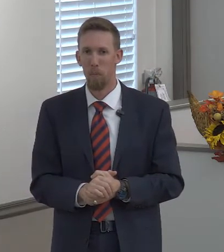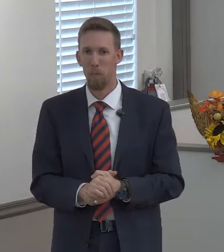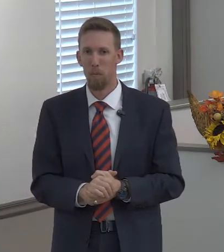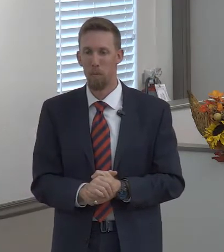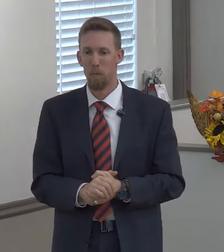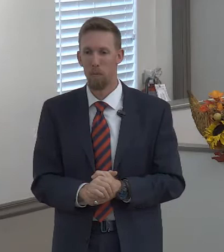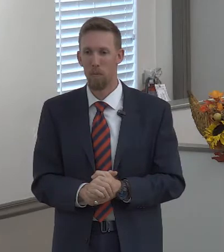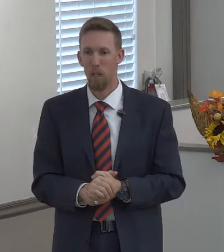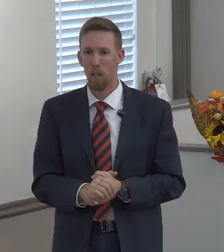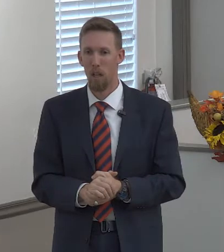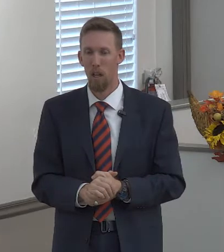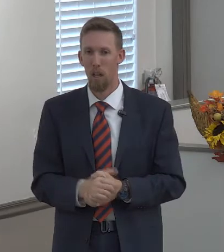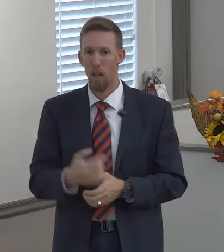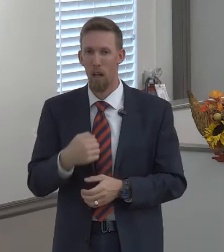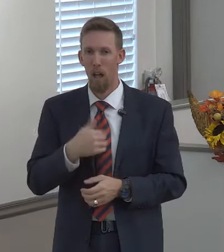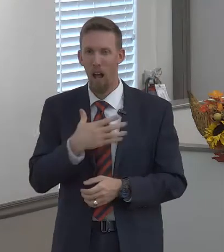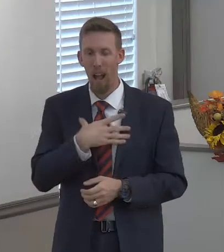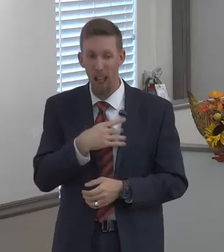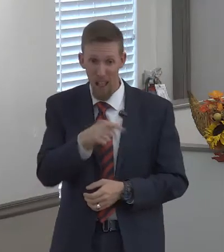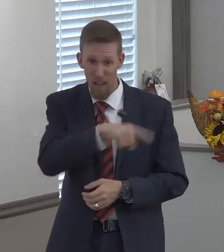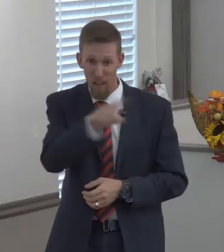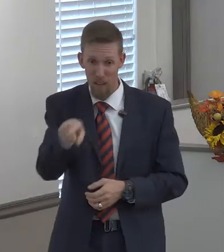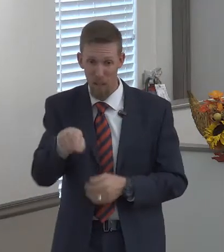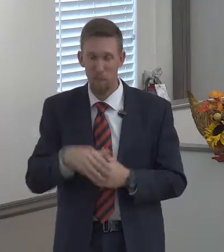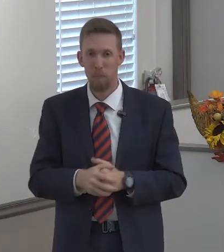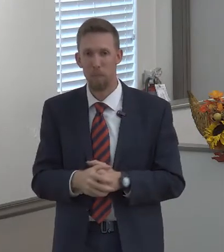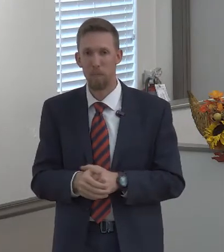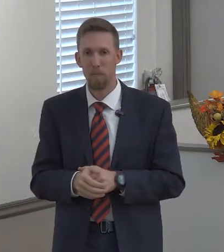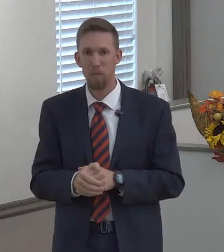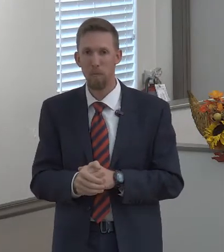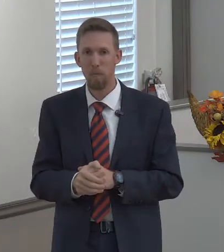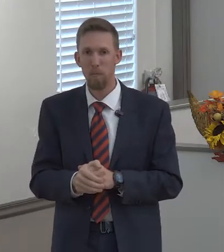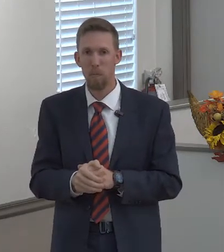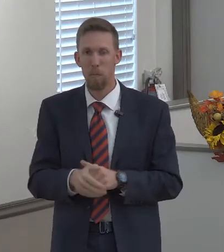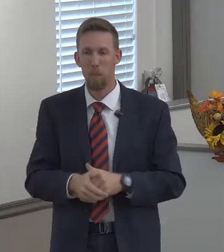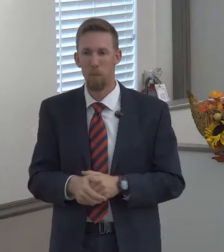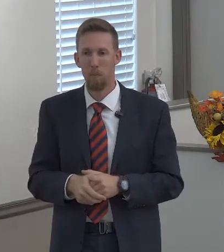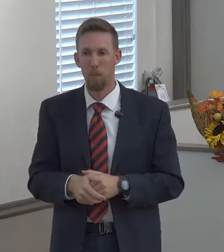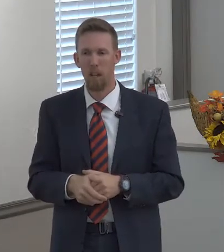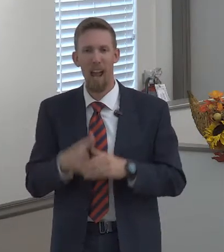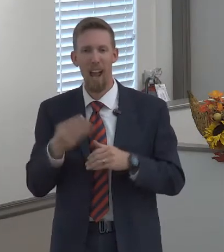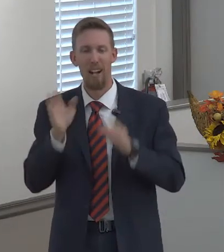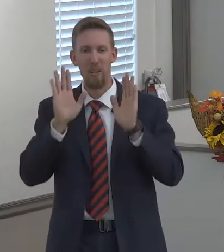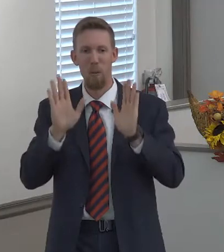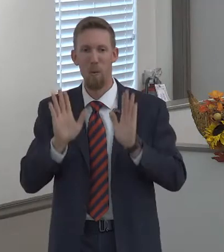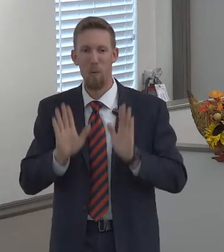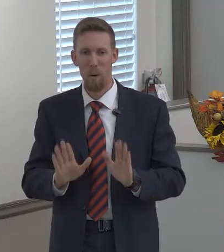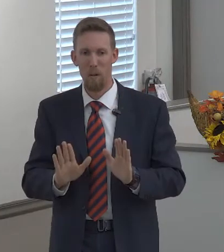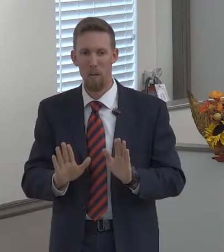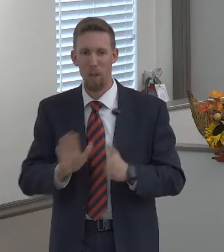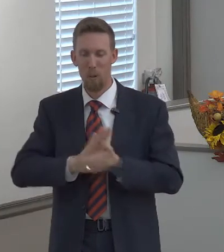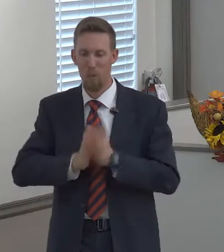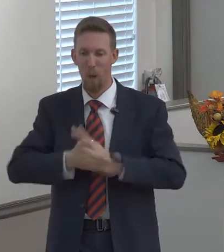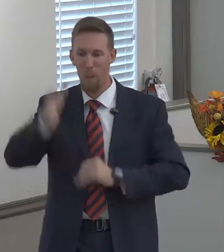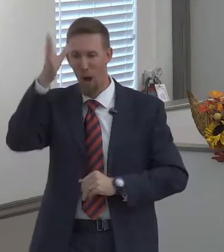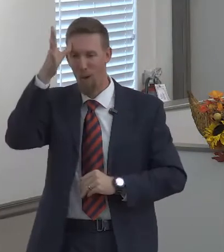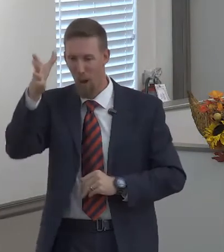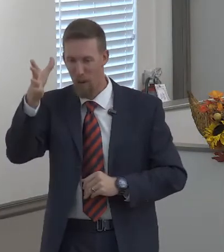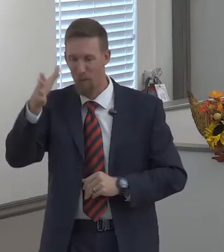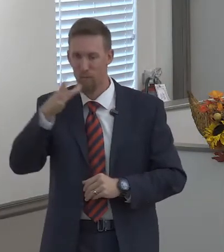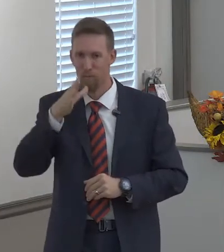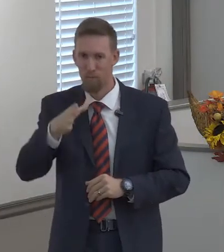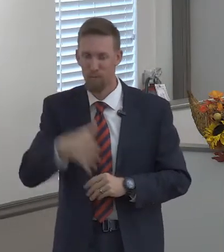world. And sin is a blood disease. It's passed in the blood. That's why it